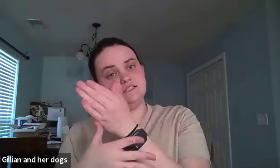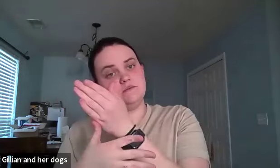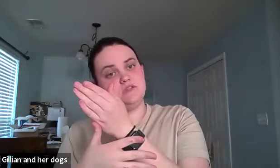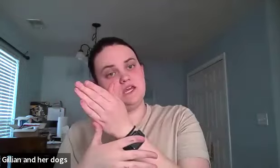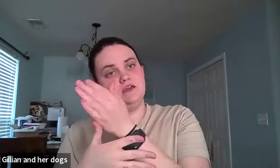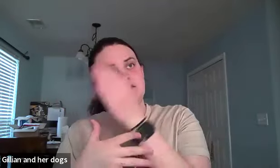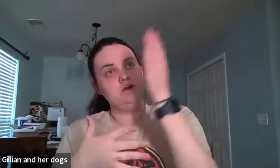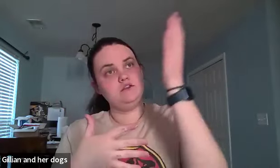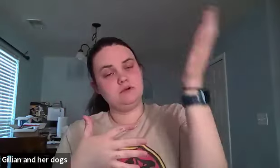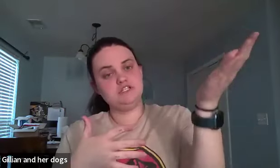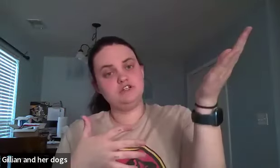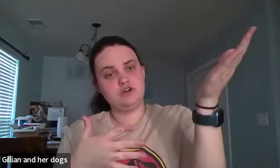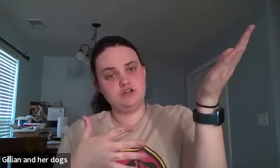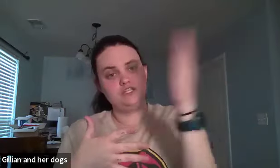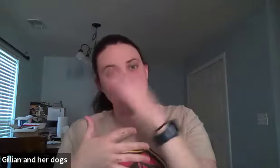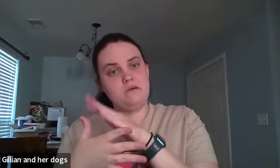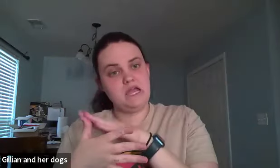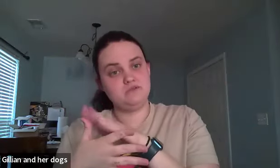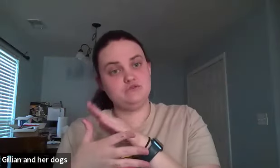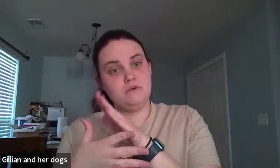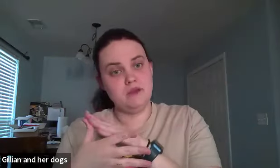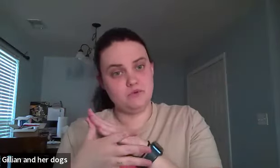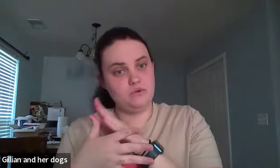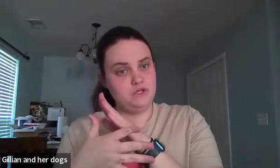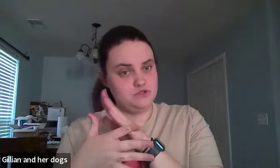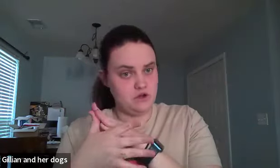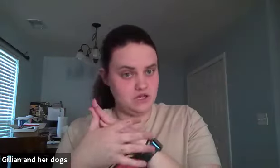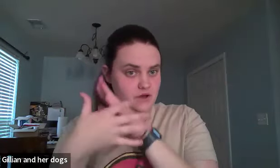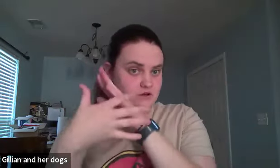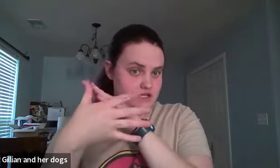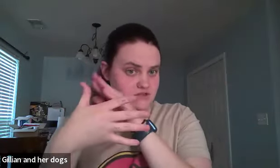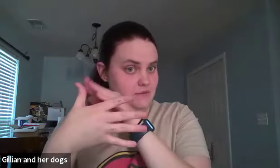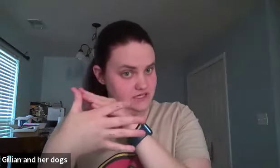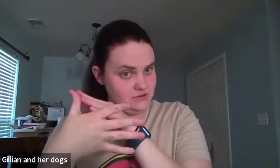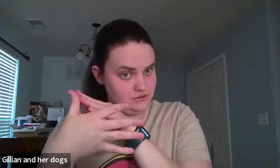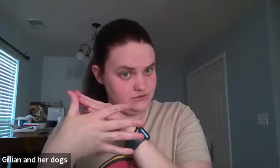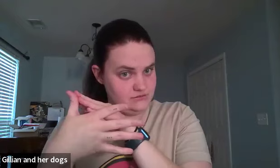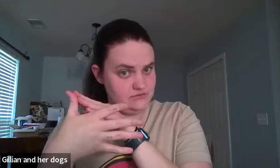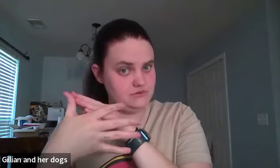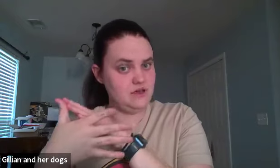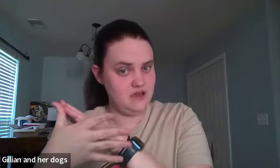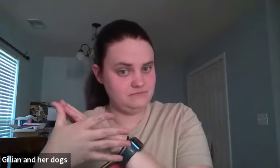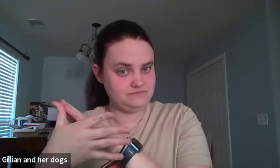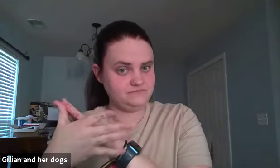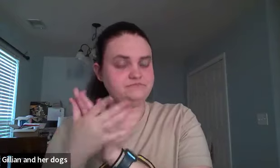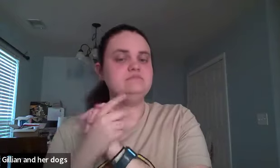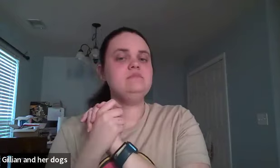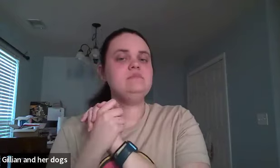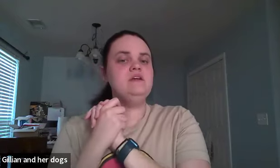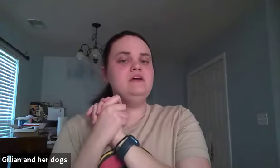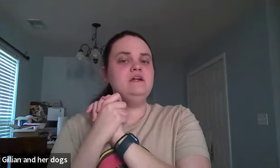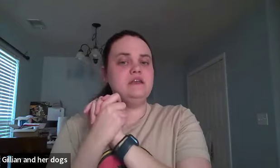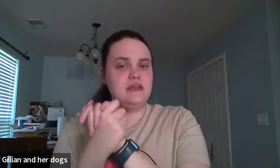to something, the person you're talking to will be able to remember what you were talking about because of that placeholder. Okay.